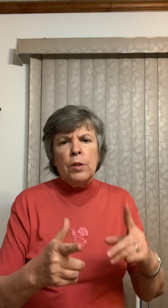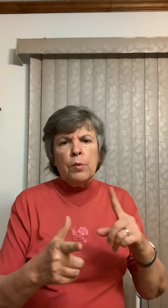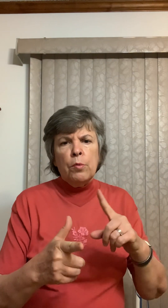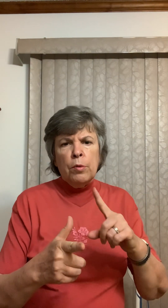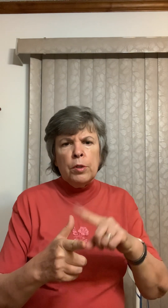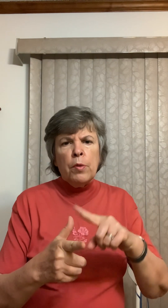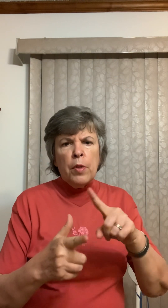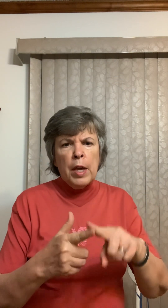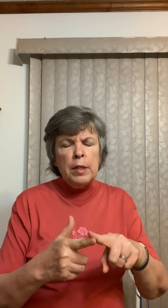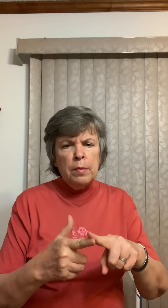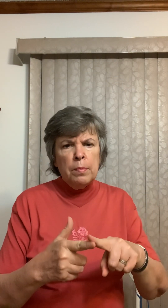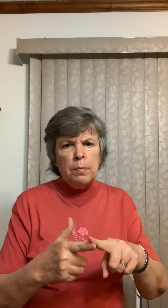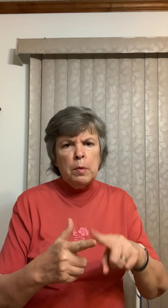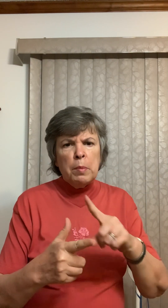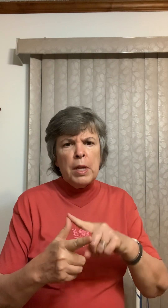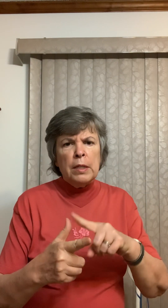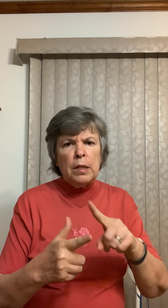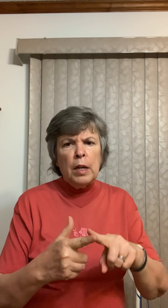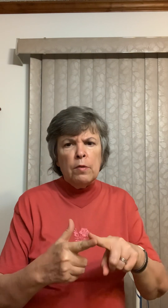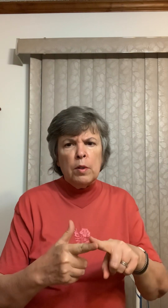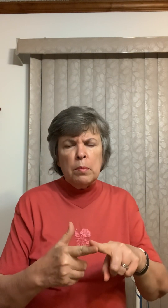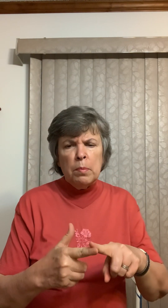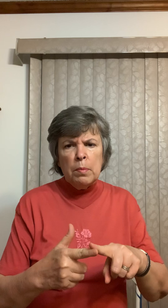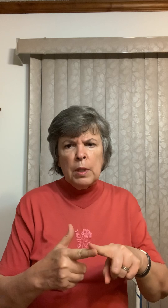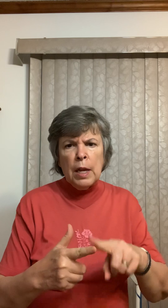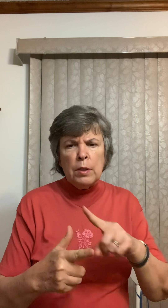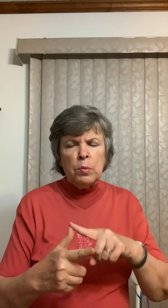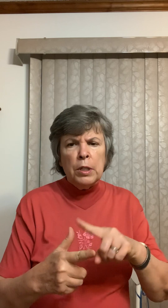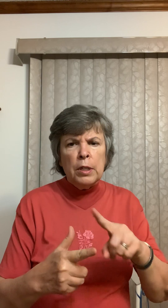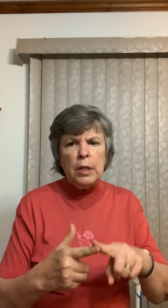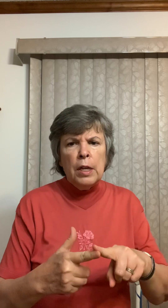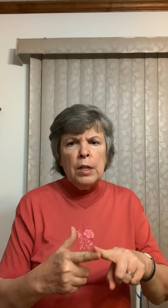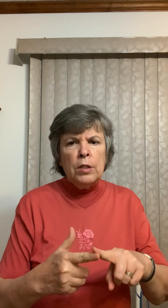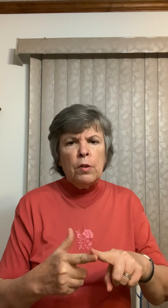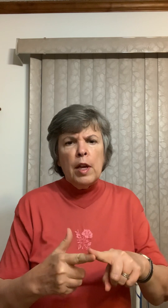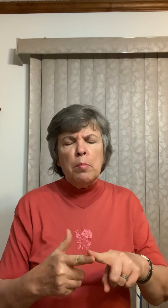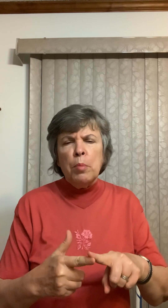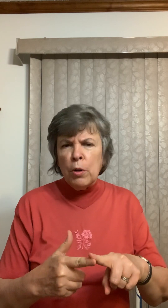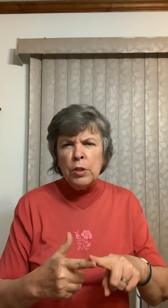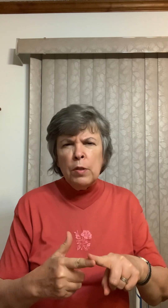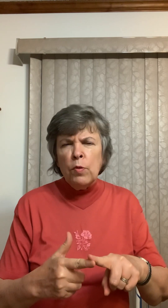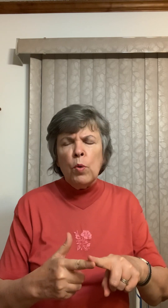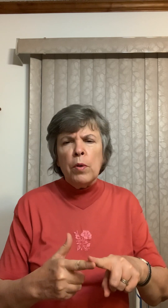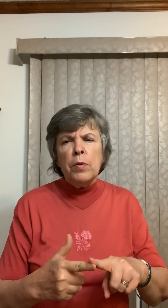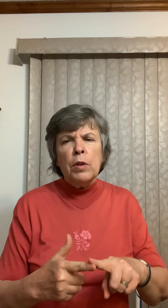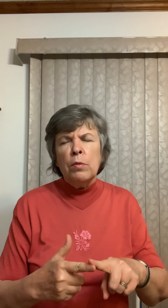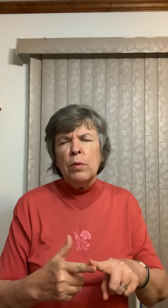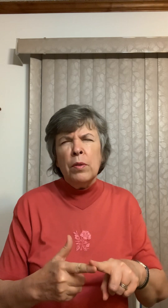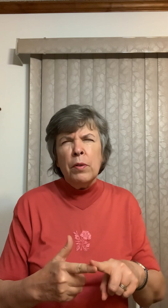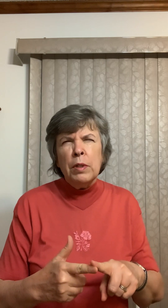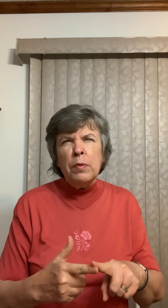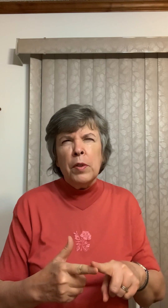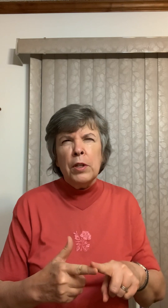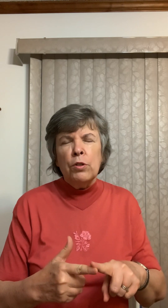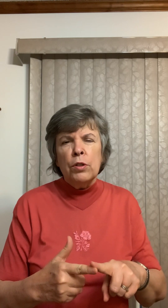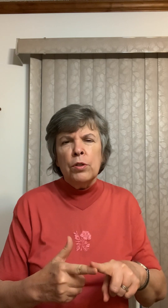So then, remember that sign from last week. So then bursting forth. So there are different things you could do